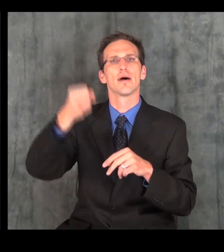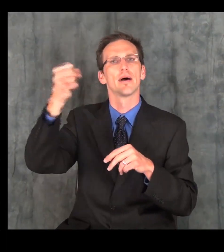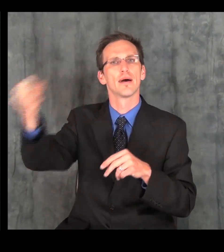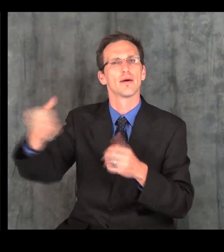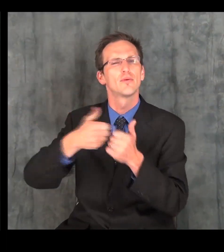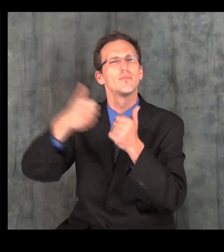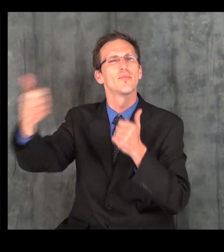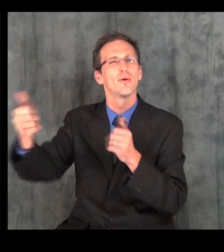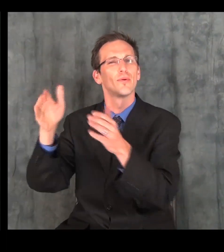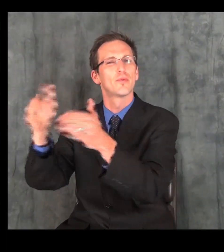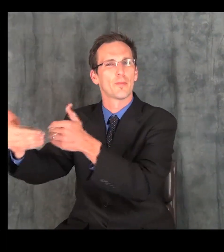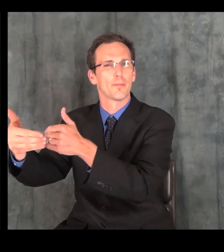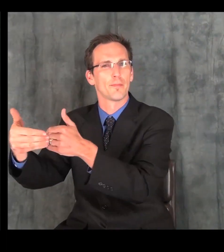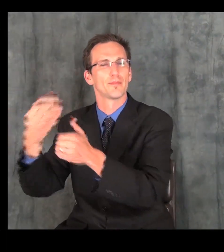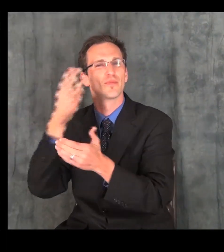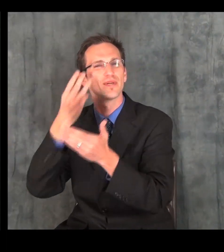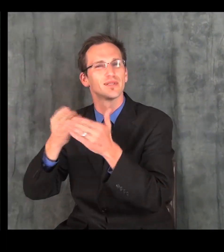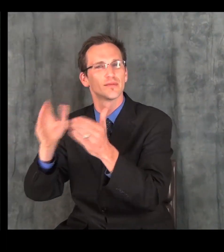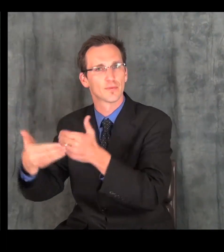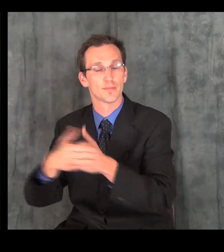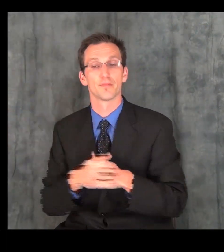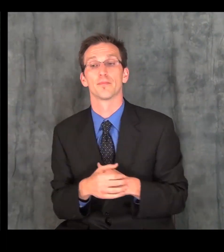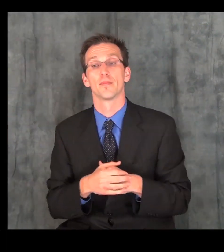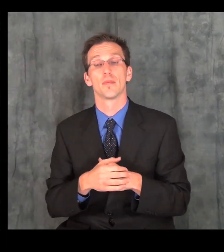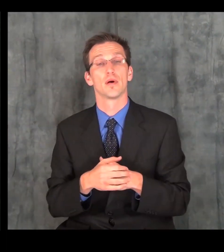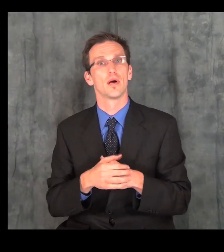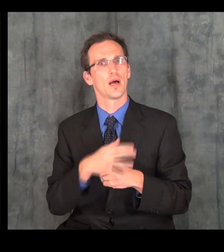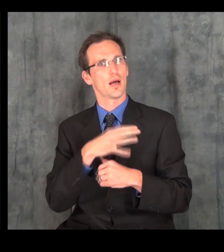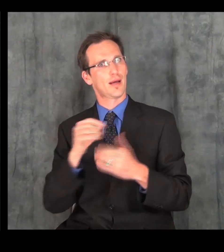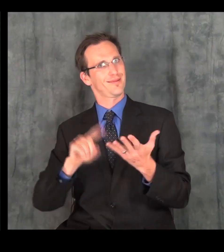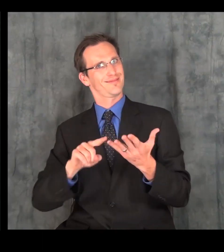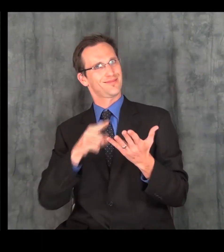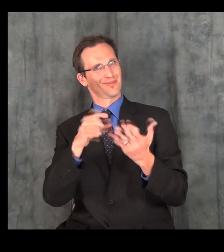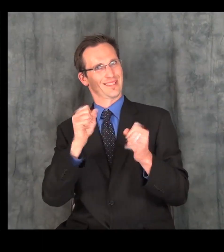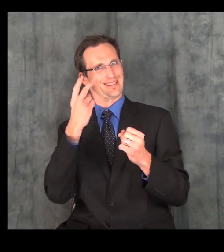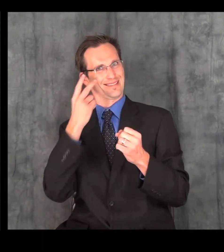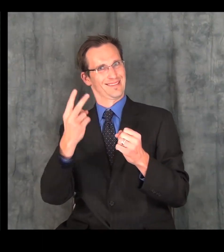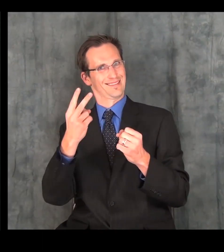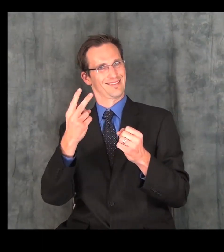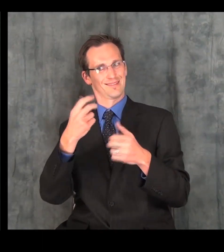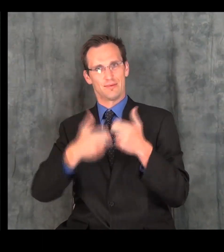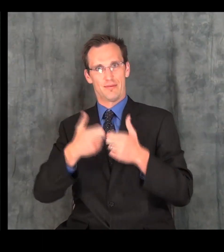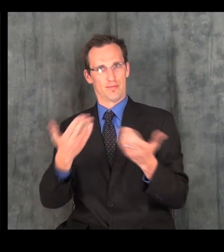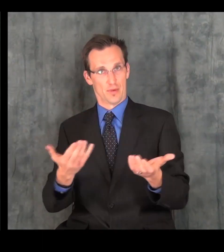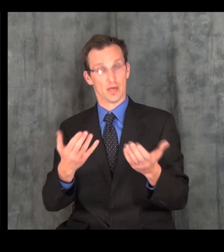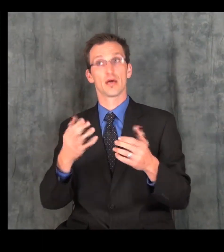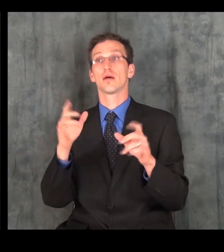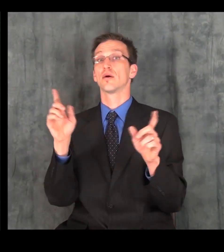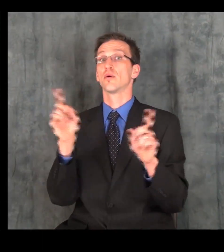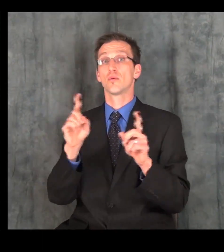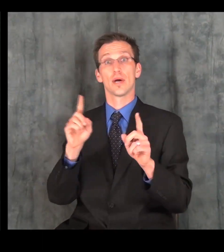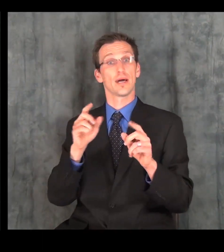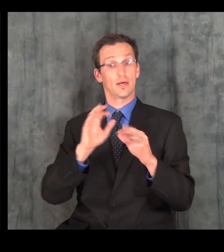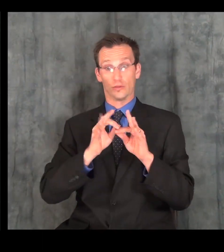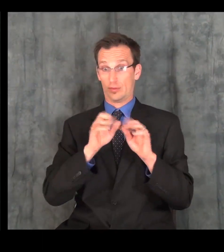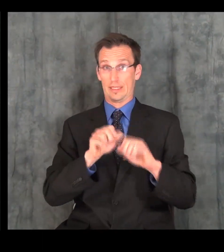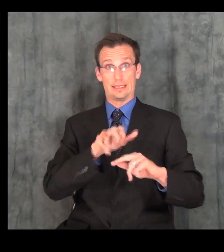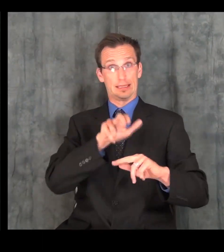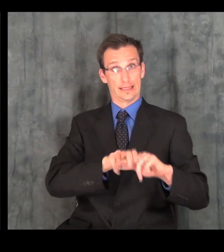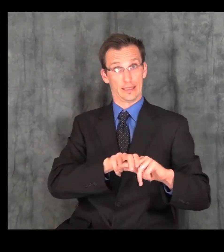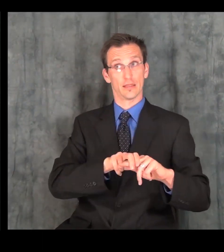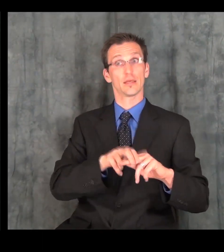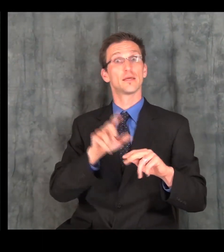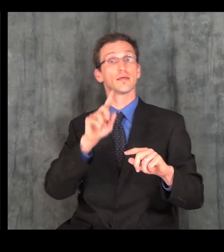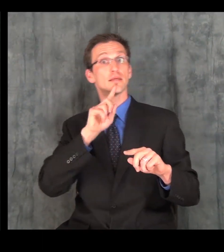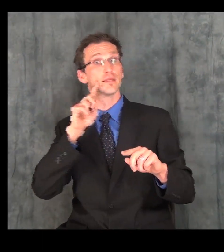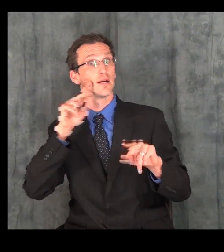room. And again, you'll see the problem that we had is that the only place where we could situate the interpreter where they could be seen by